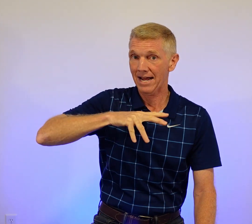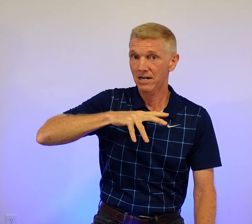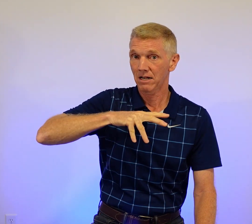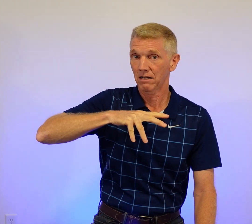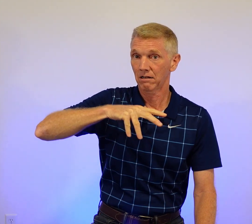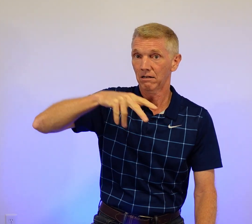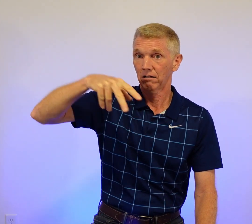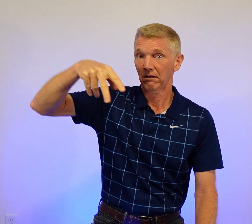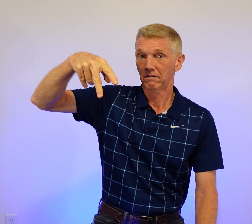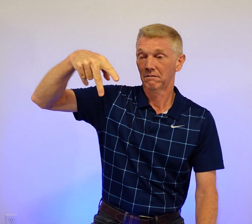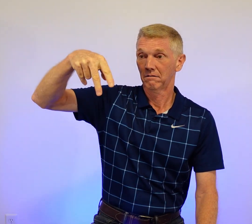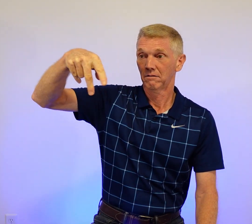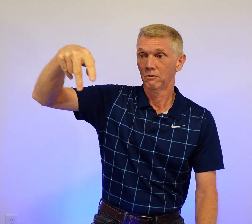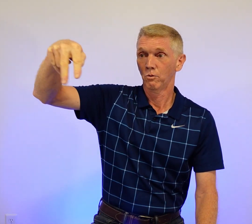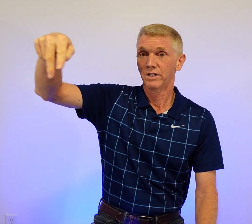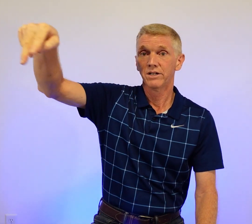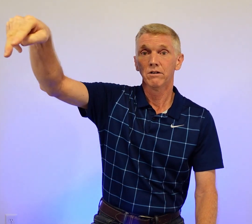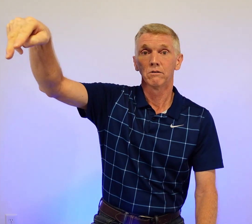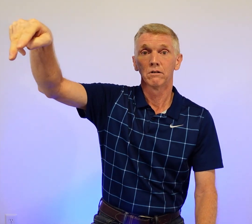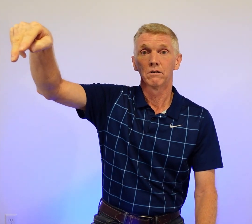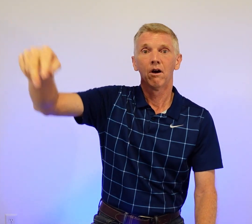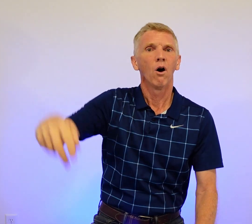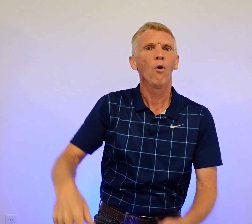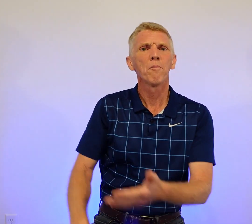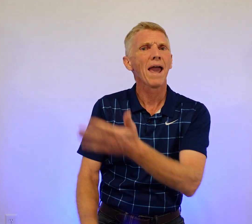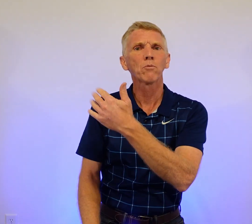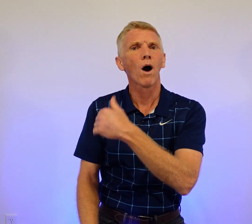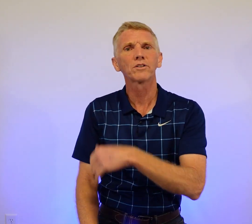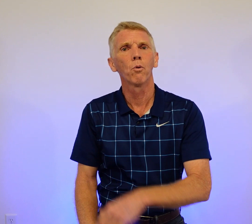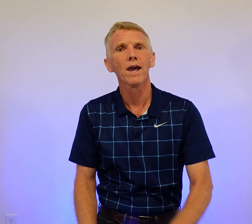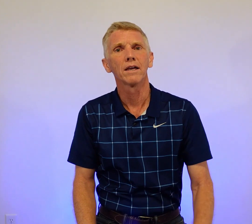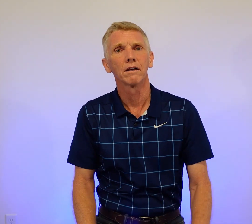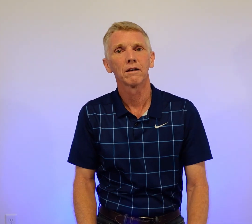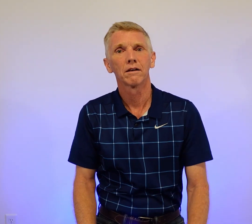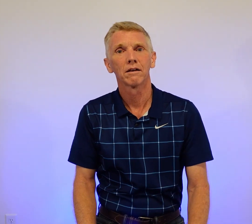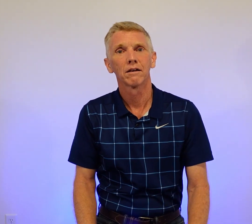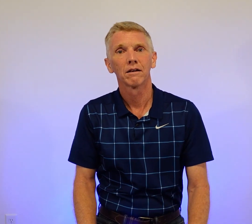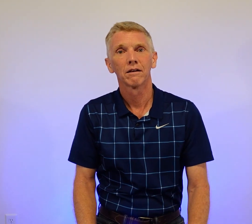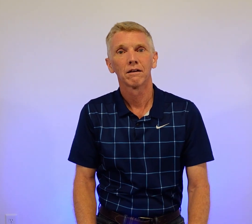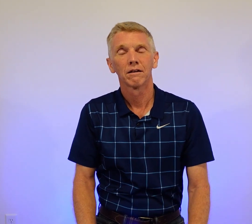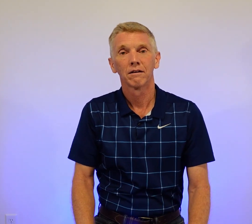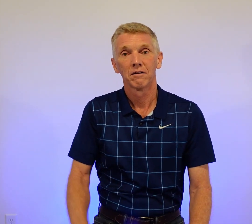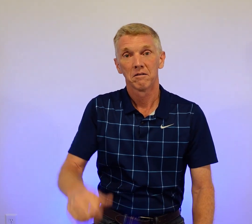man, what did he do? Oh, the man walked away.